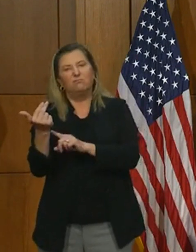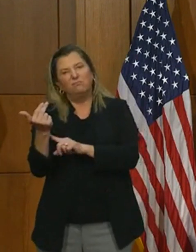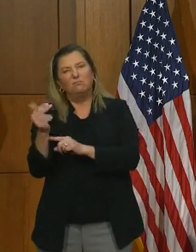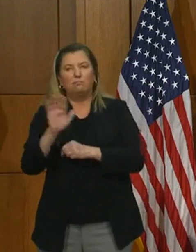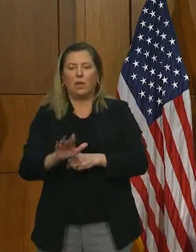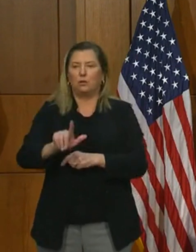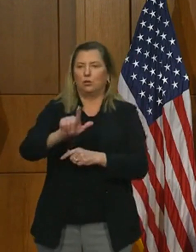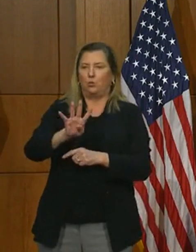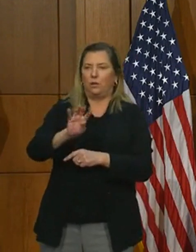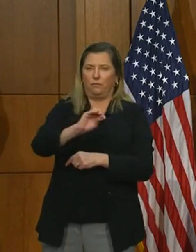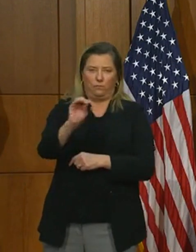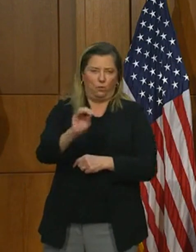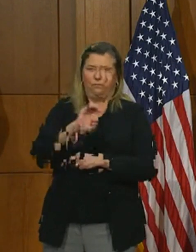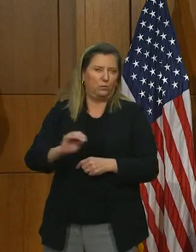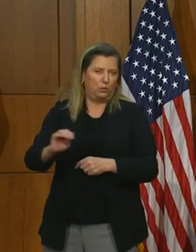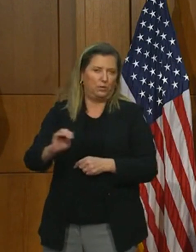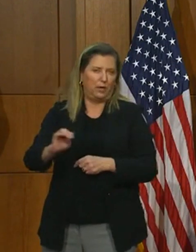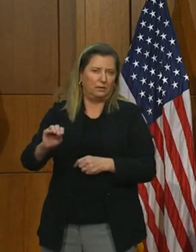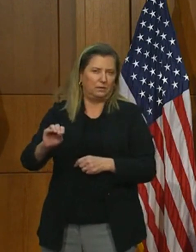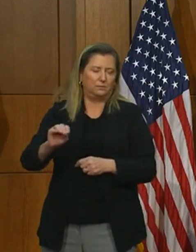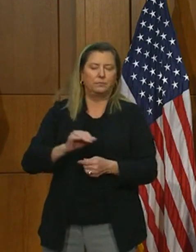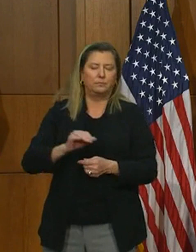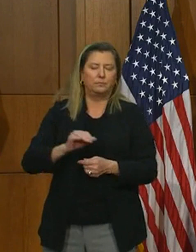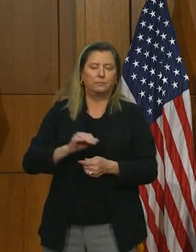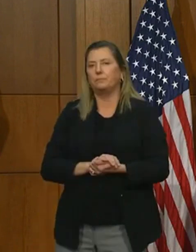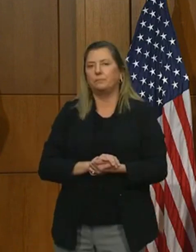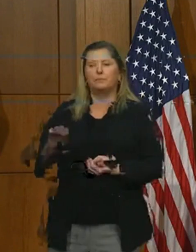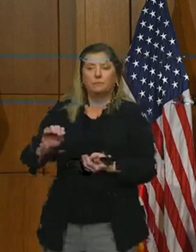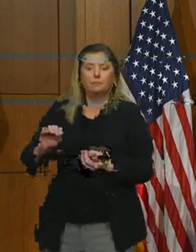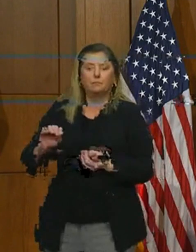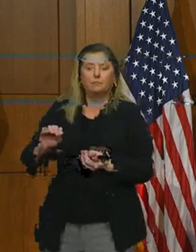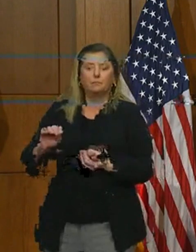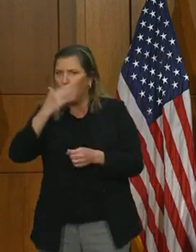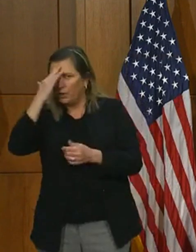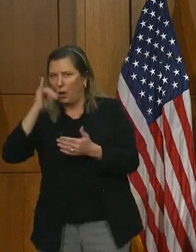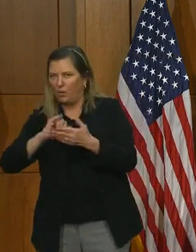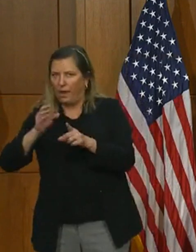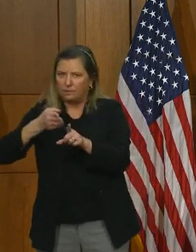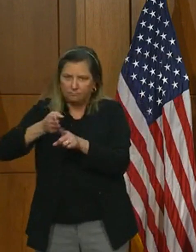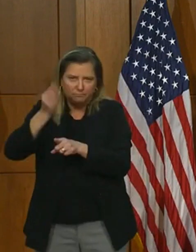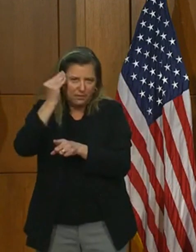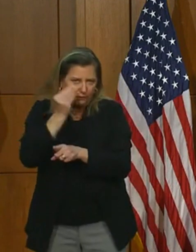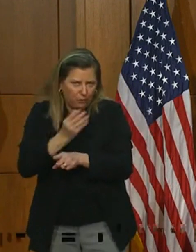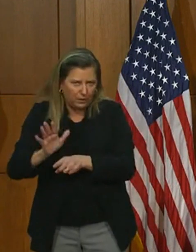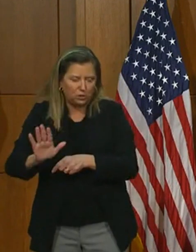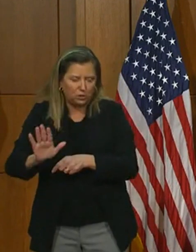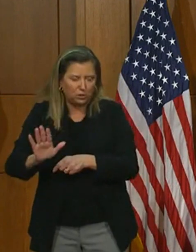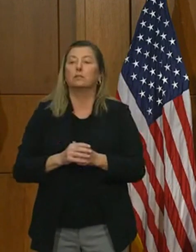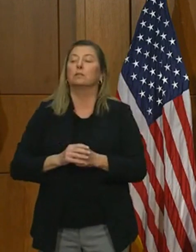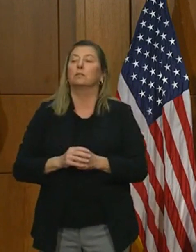about 24% of the deaths for which we have that demographic information.